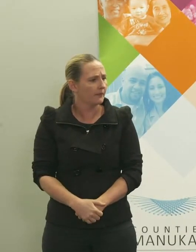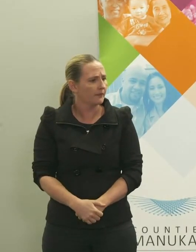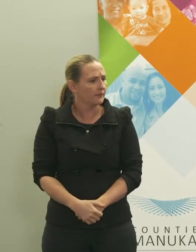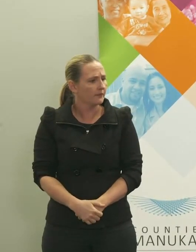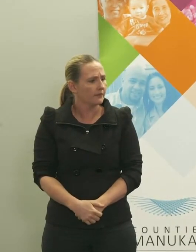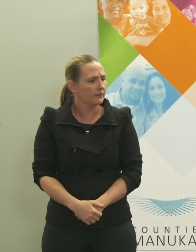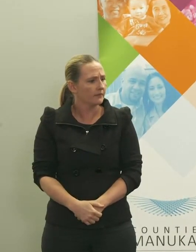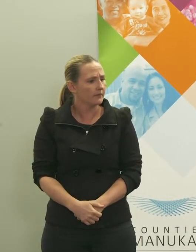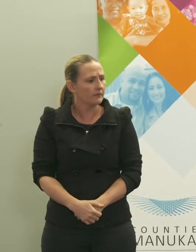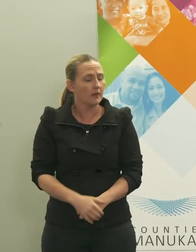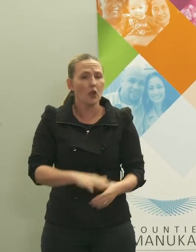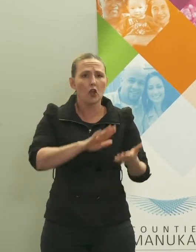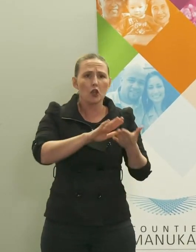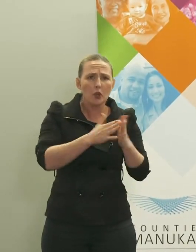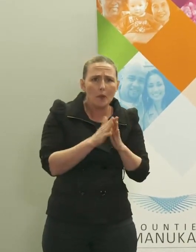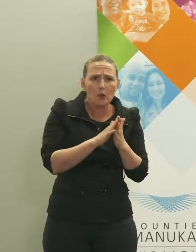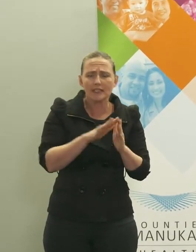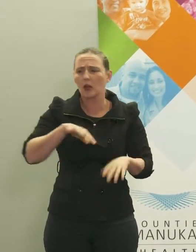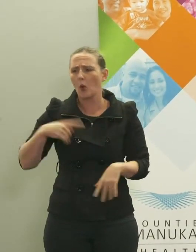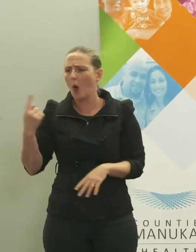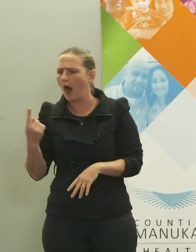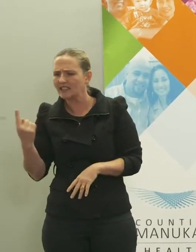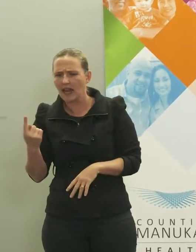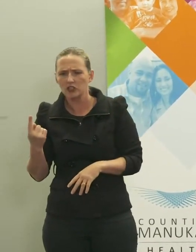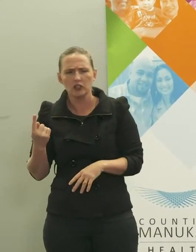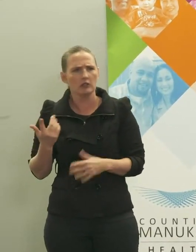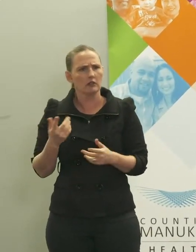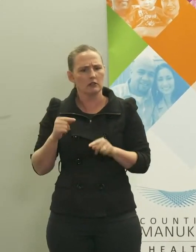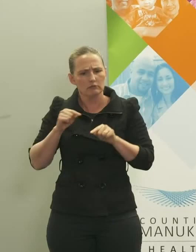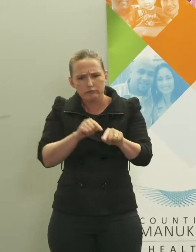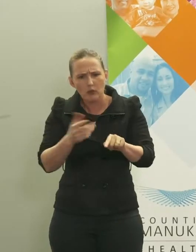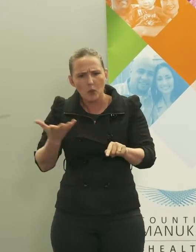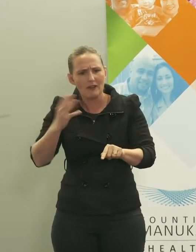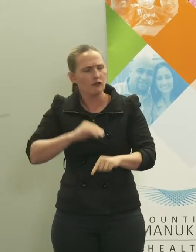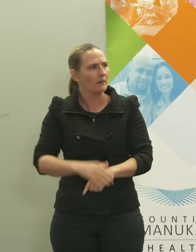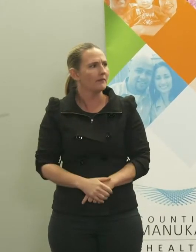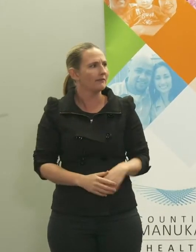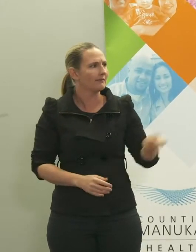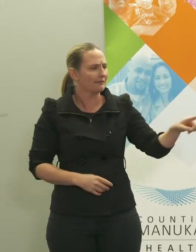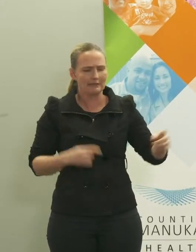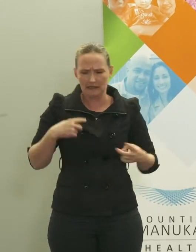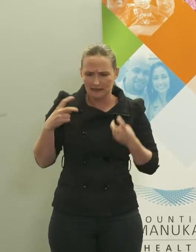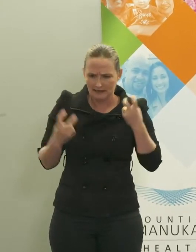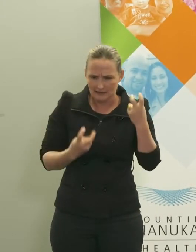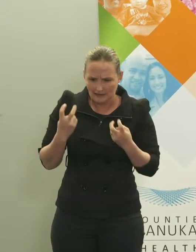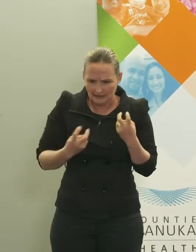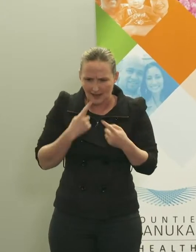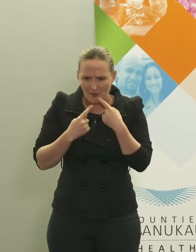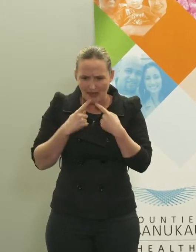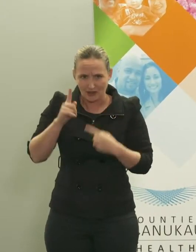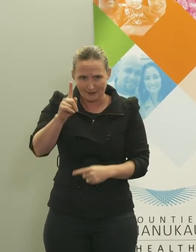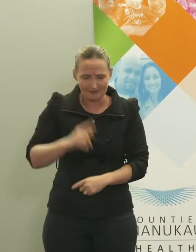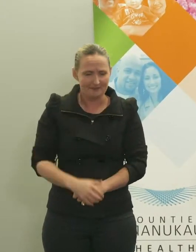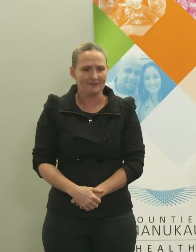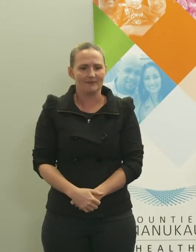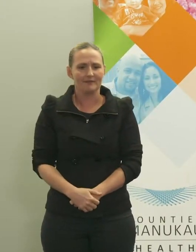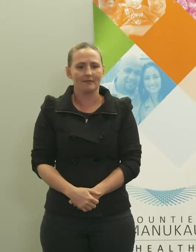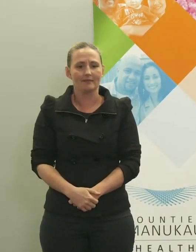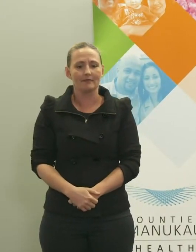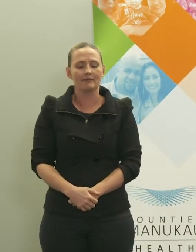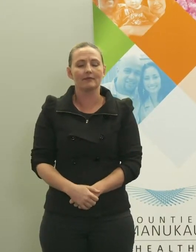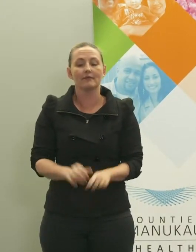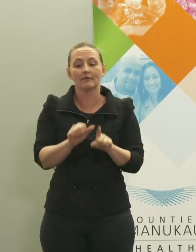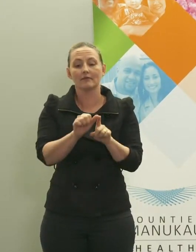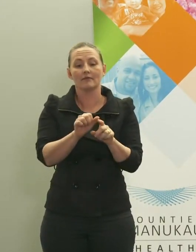to? I just have to check my information. It's a family member